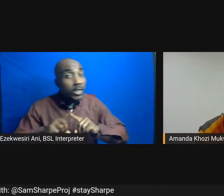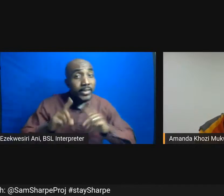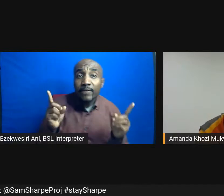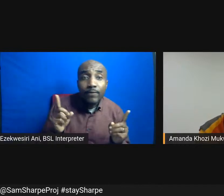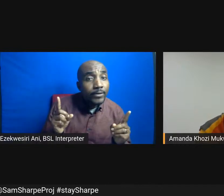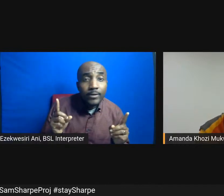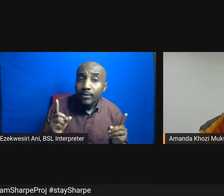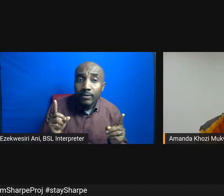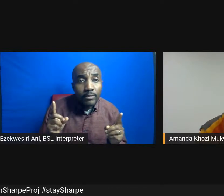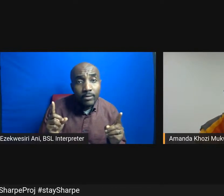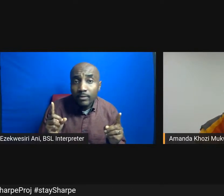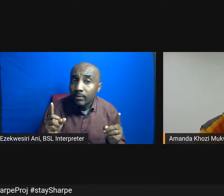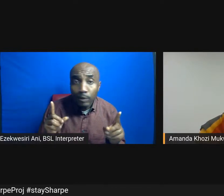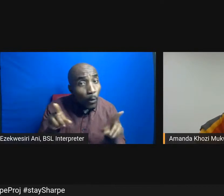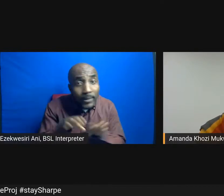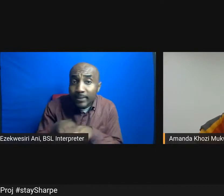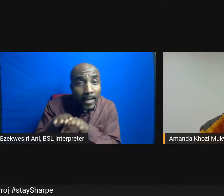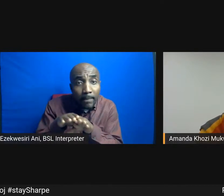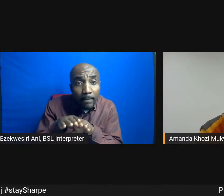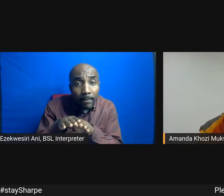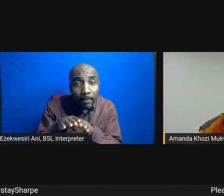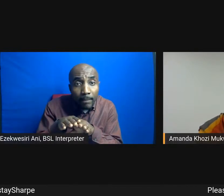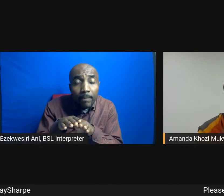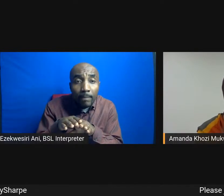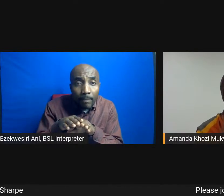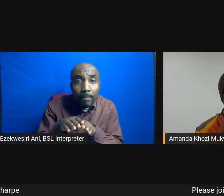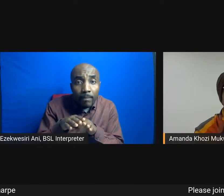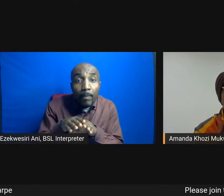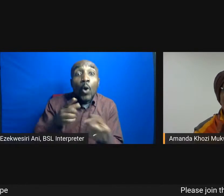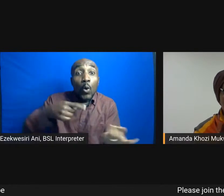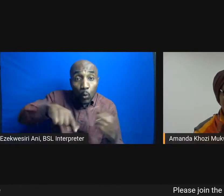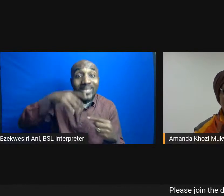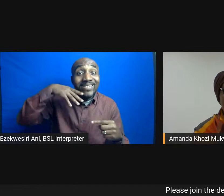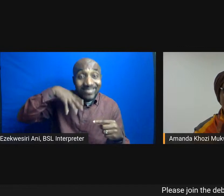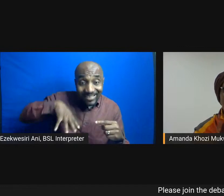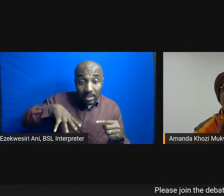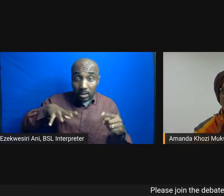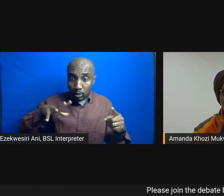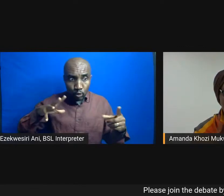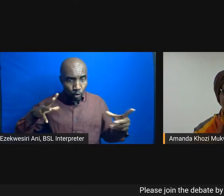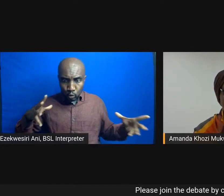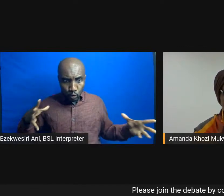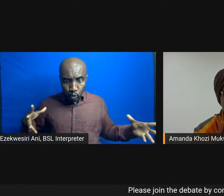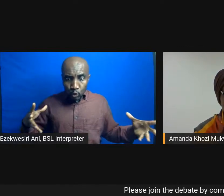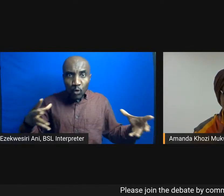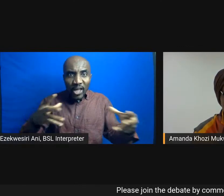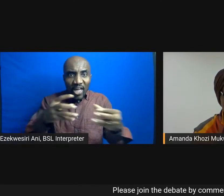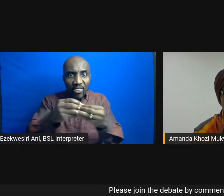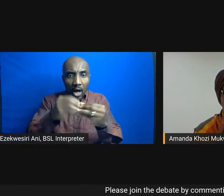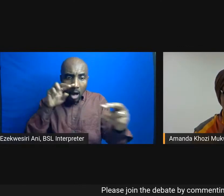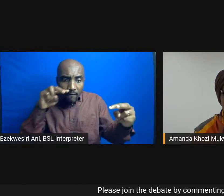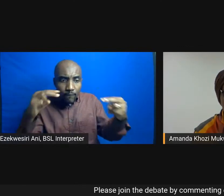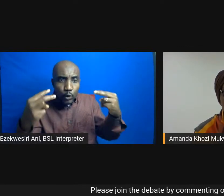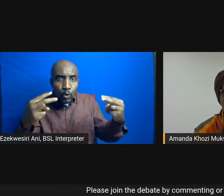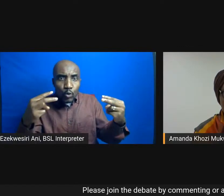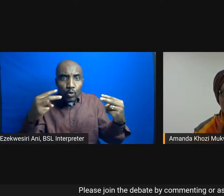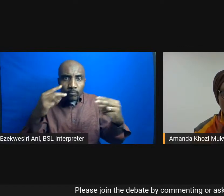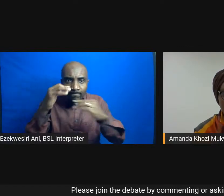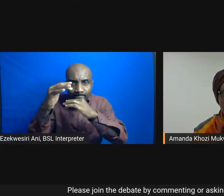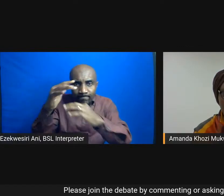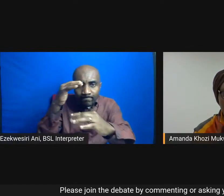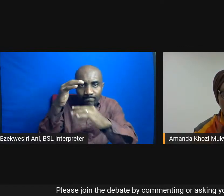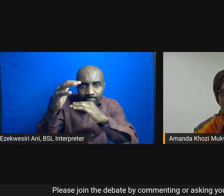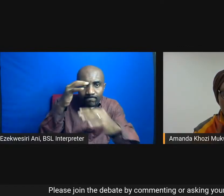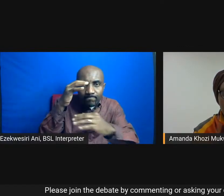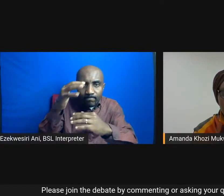them, just different clues that need to be used together if we are to get out alive,